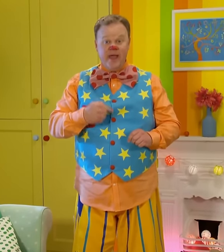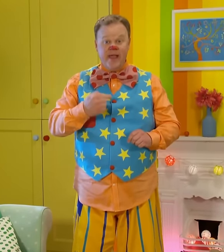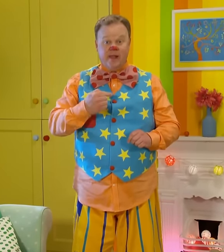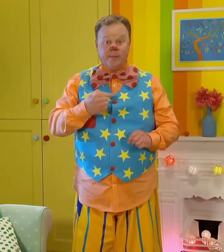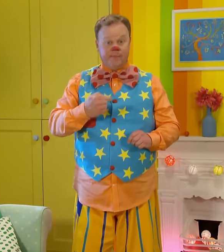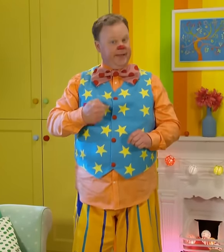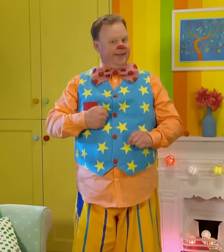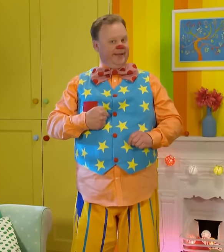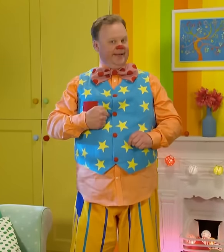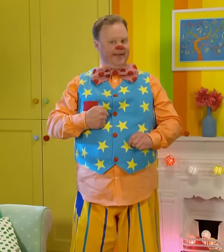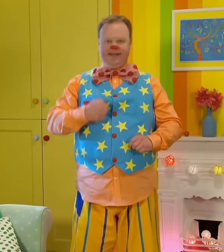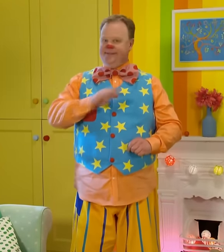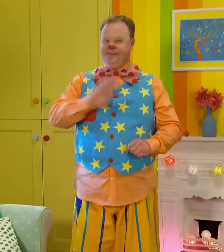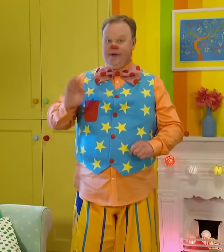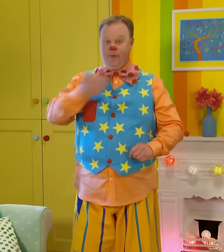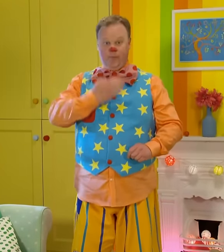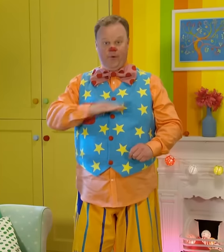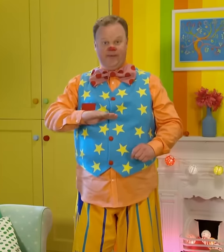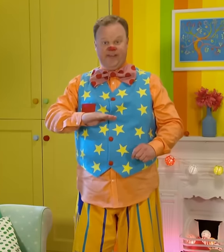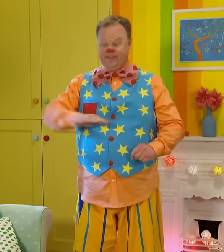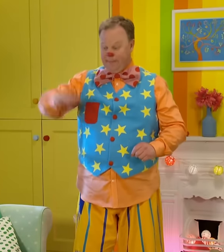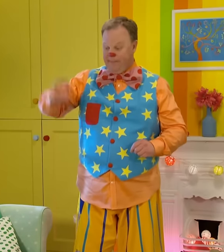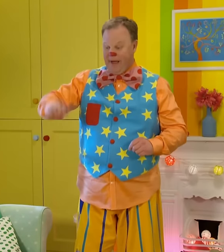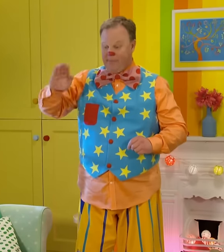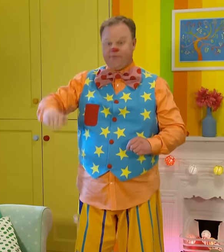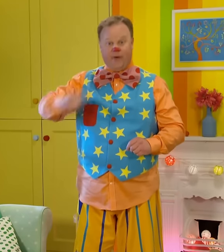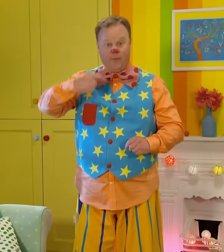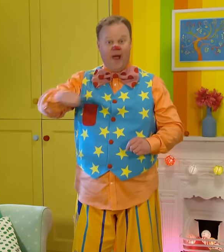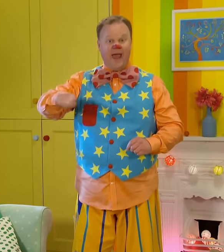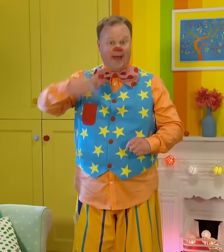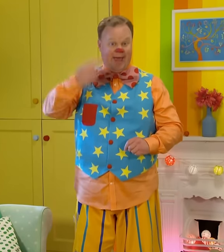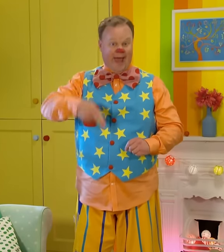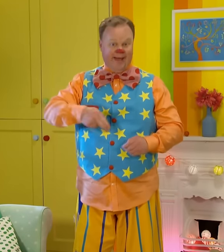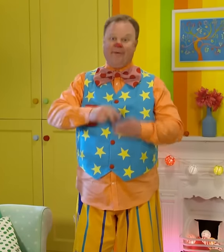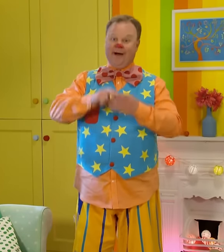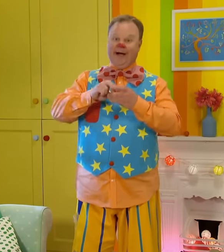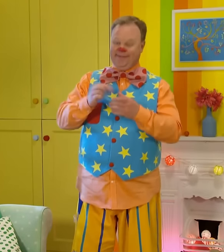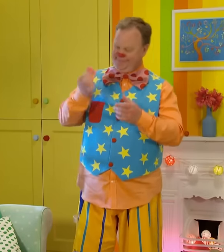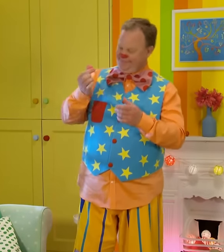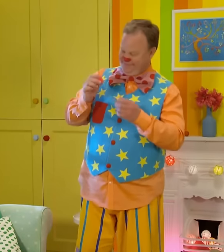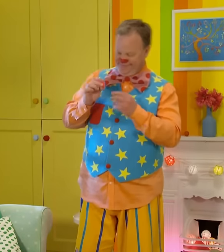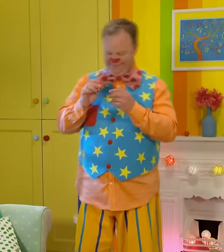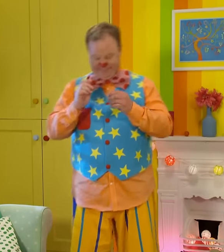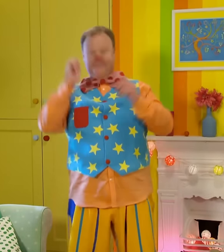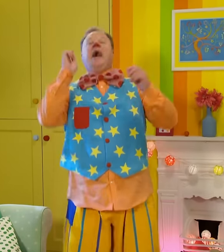will. I don't want it to bounce away again.